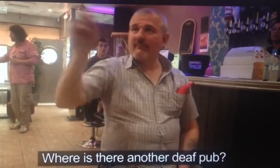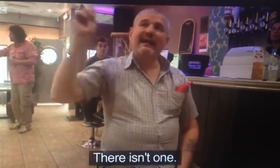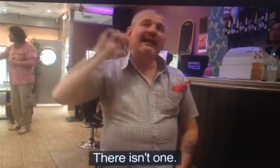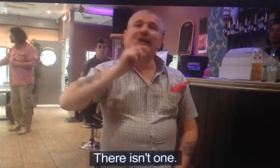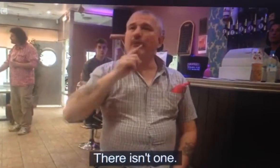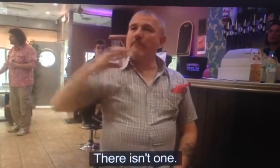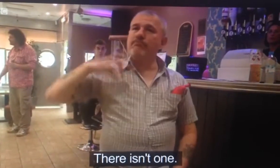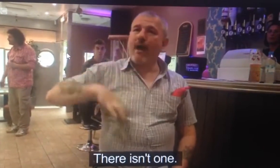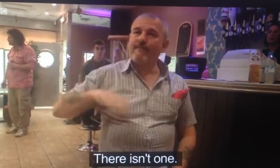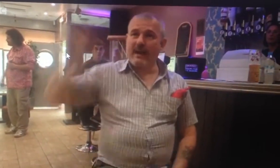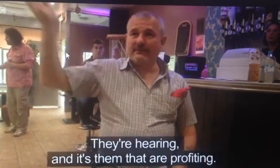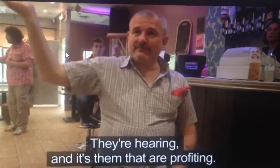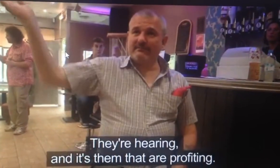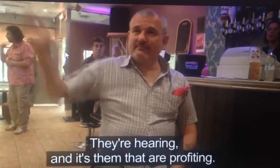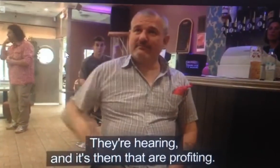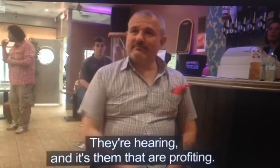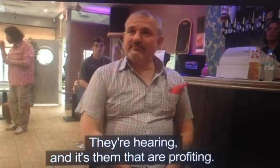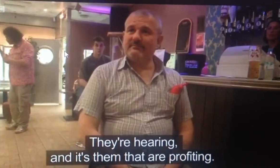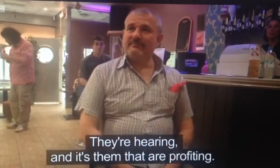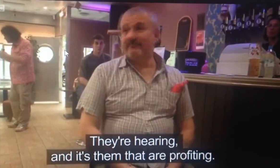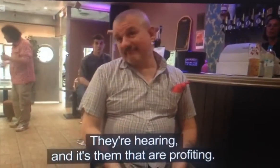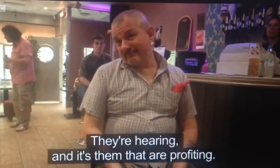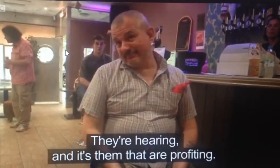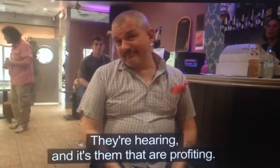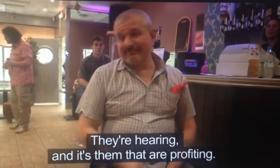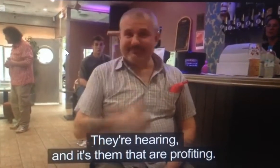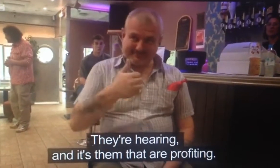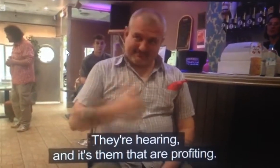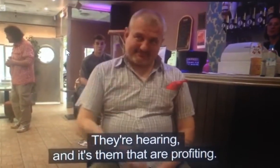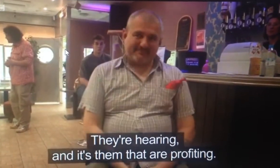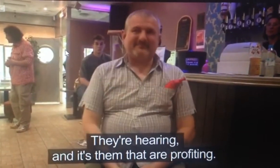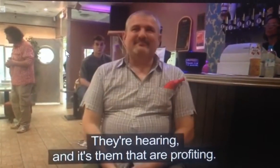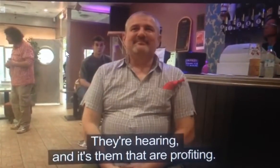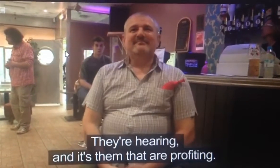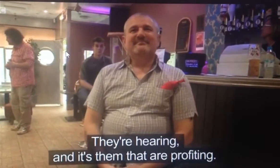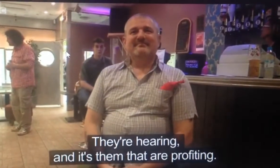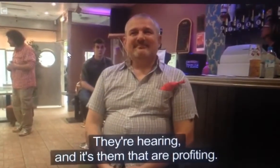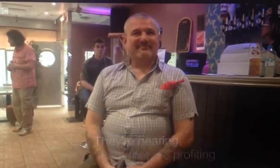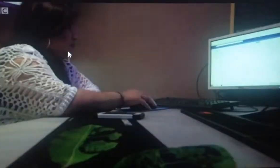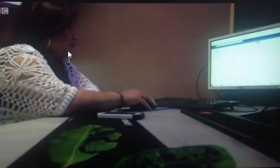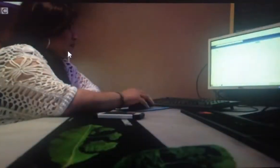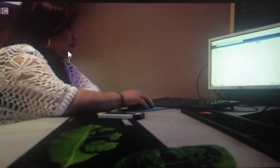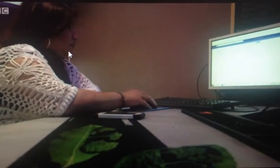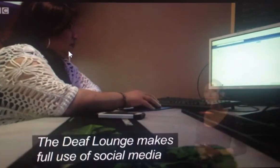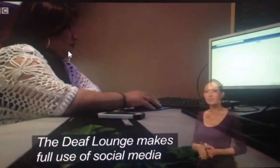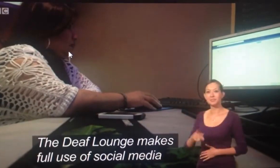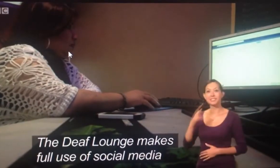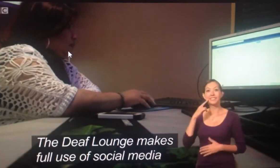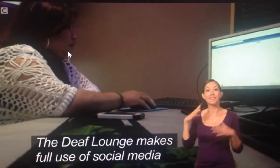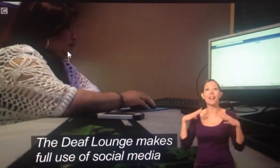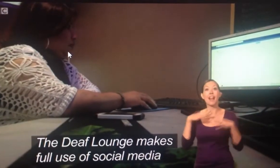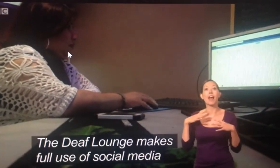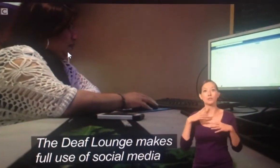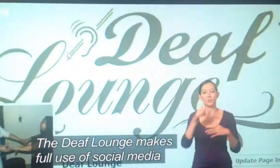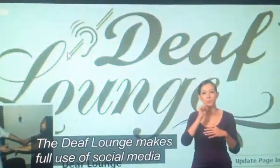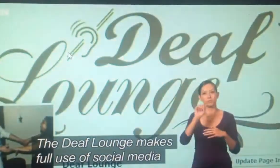there isn't one they're hearing and it's them that are profiting the deaf lounge makes full use of social